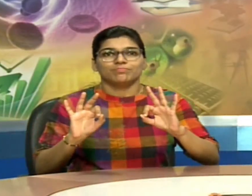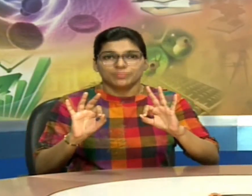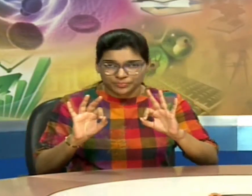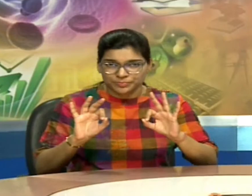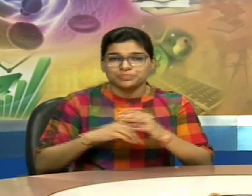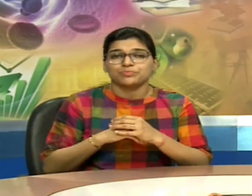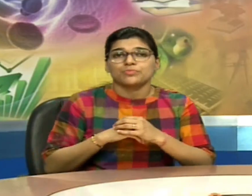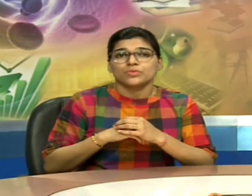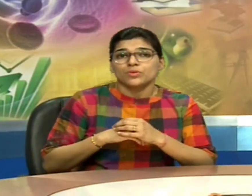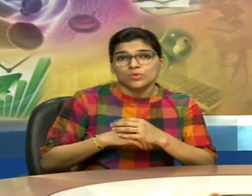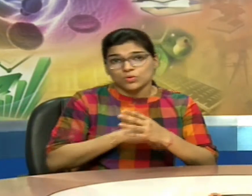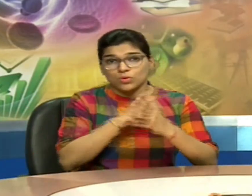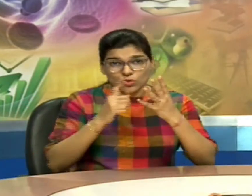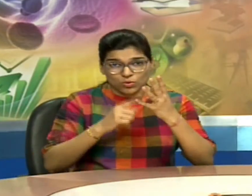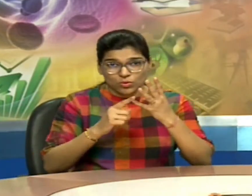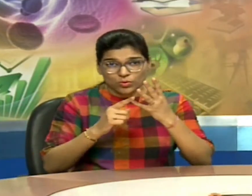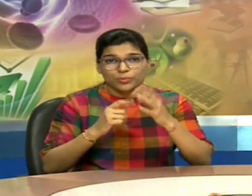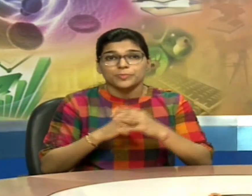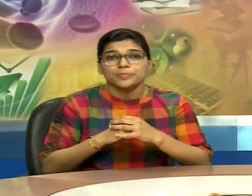Making whole and healthy again.